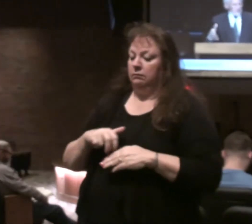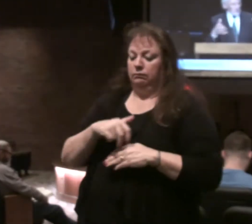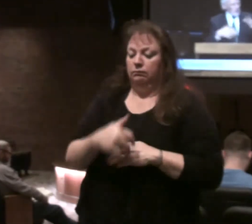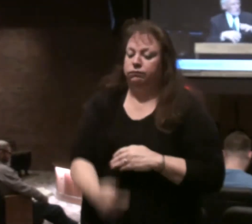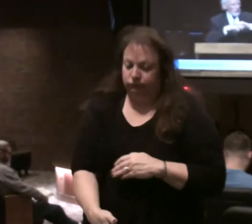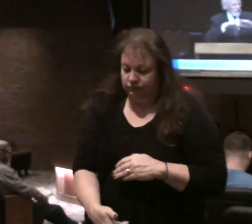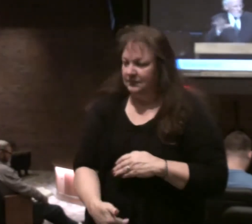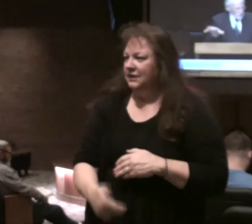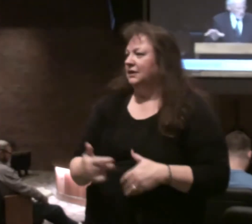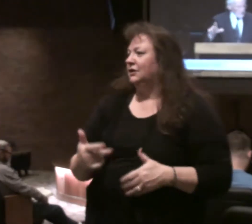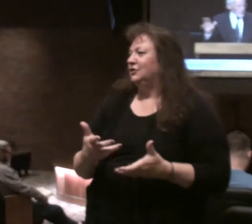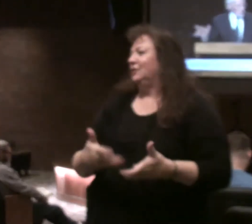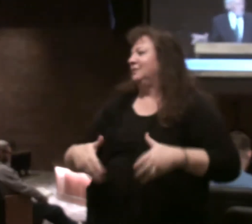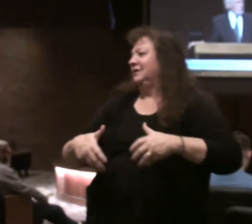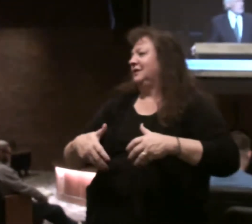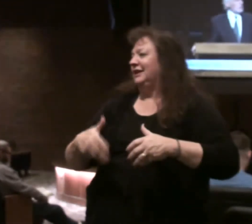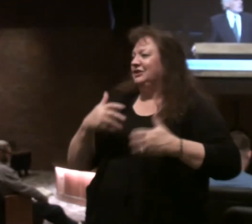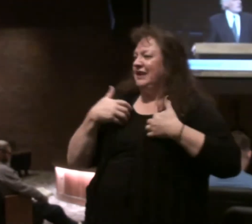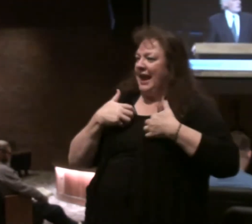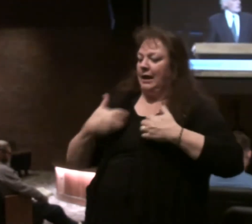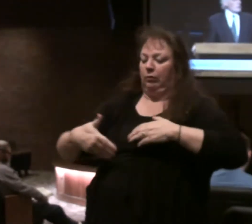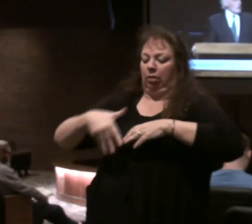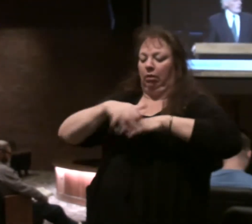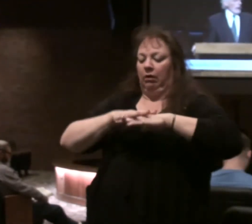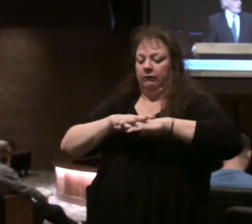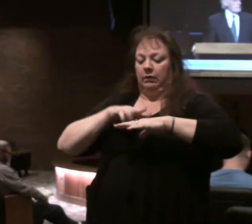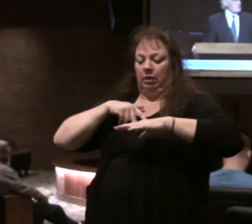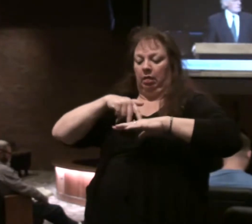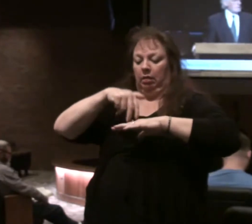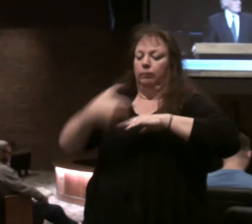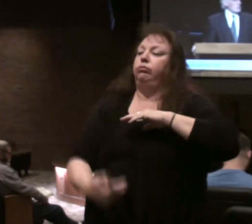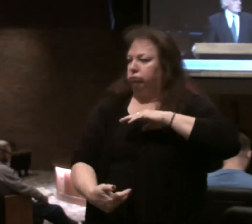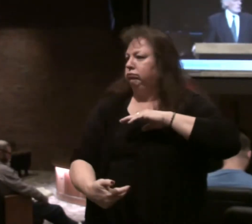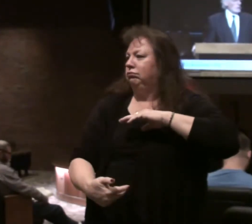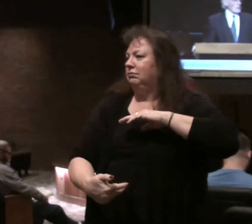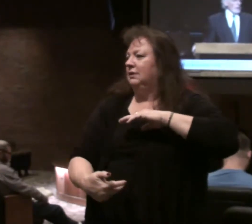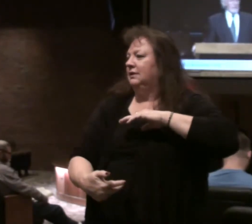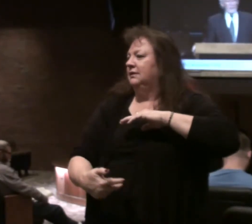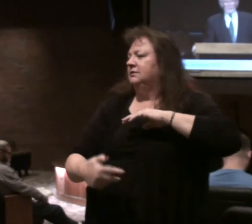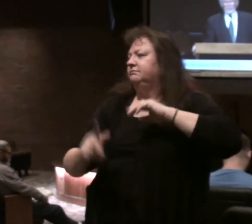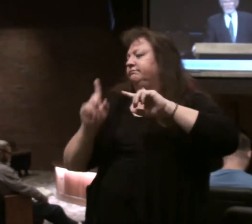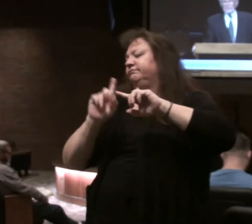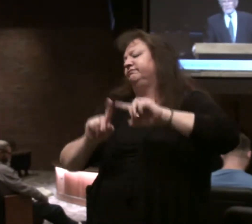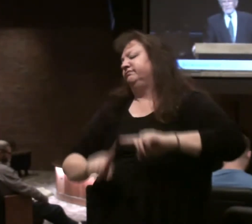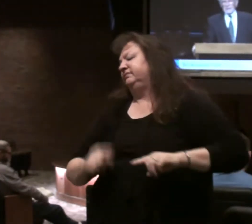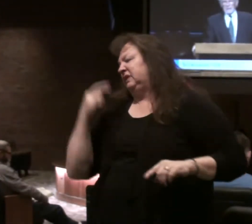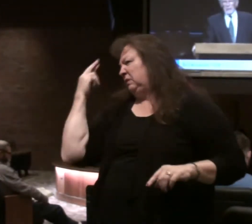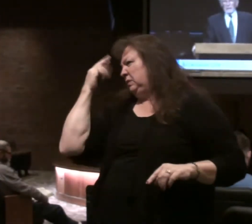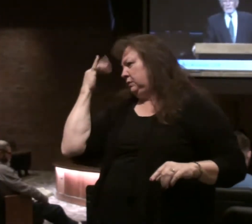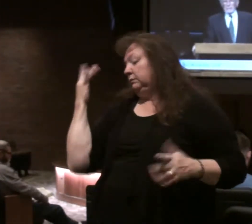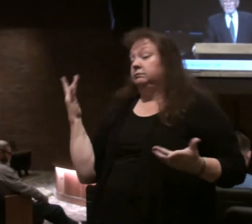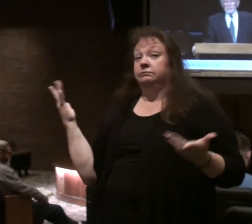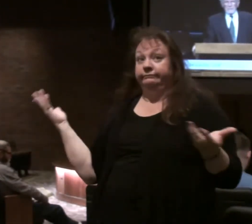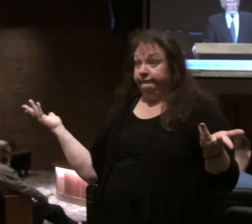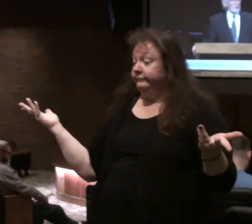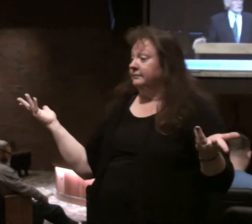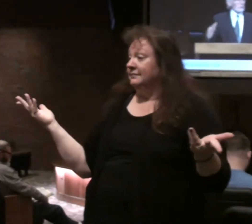dig a pit to catch an animal, cover it over, or things like that. Used for a variety of things.